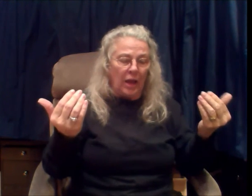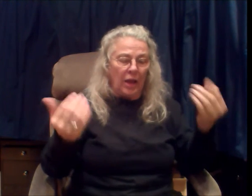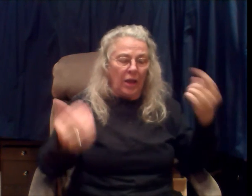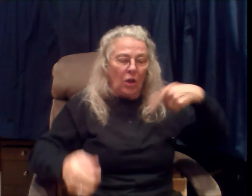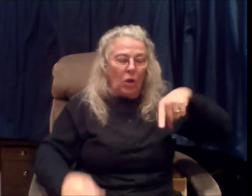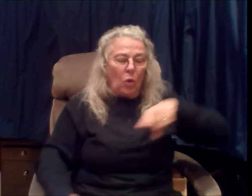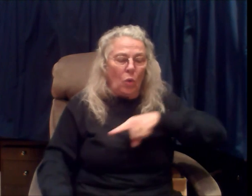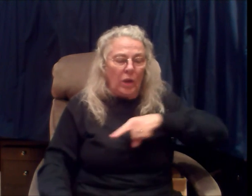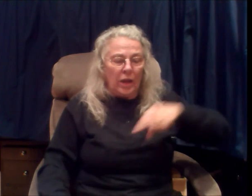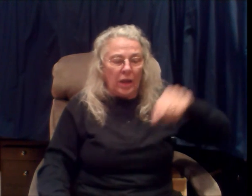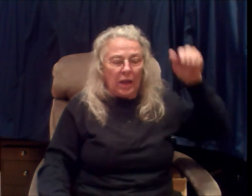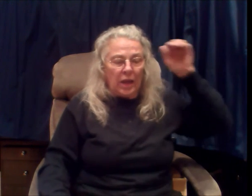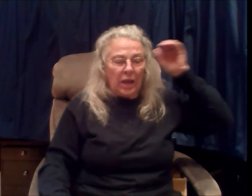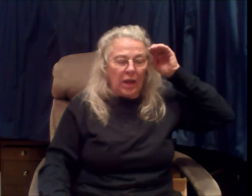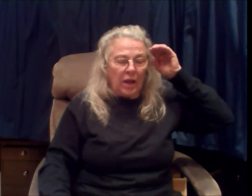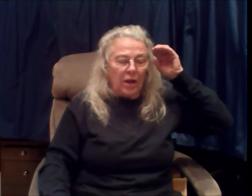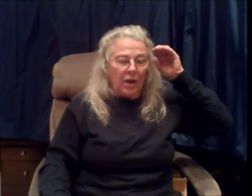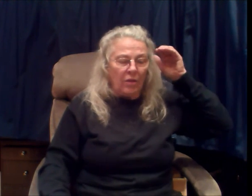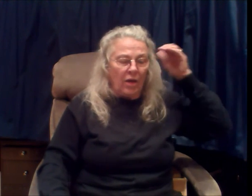today. We hear the